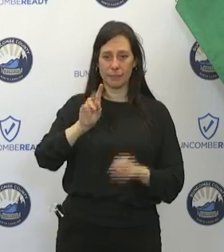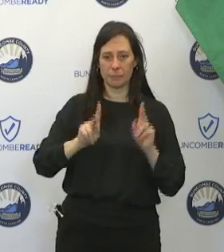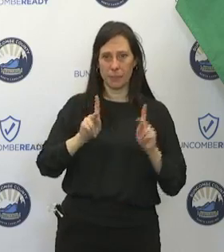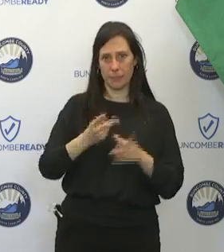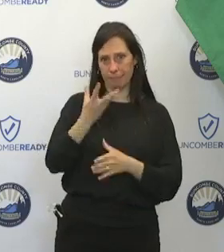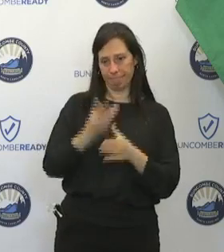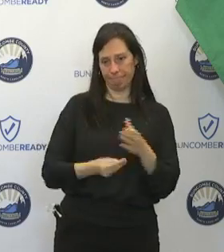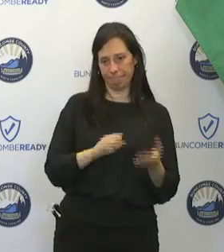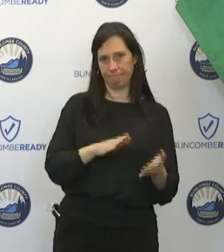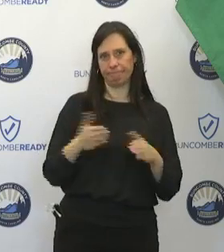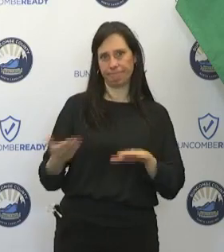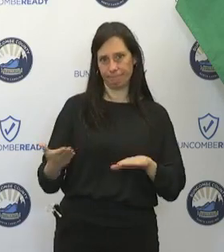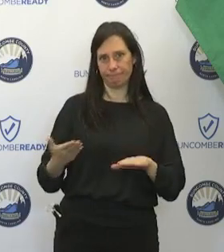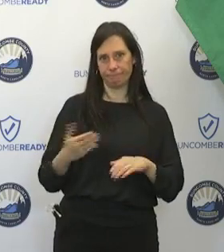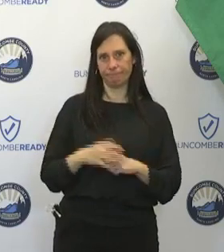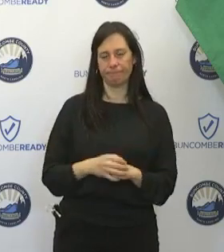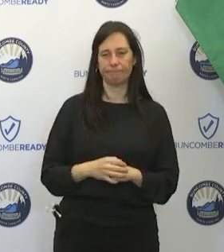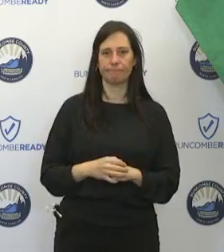in our community.